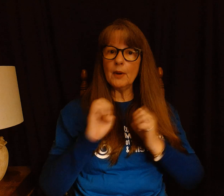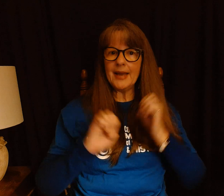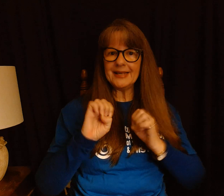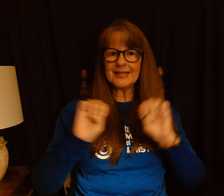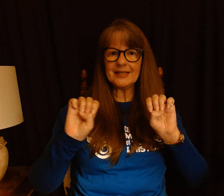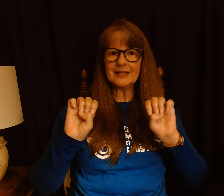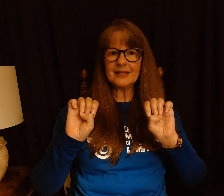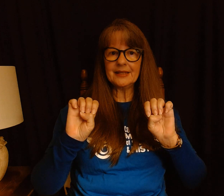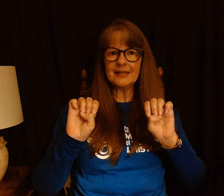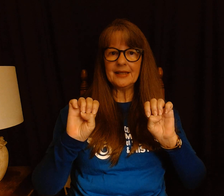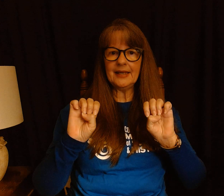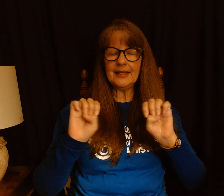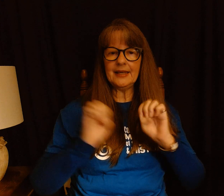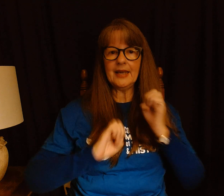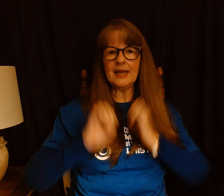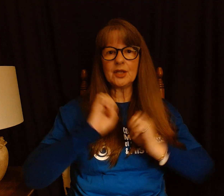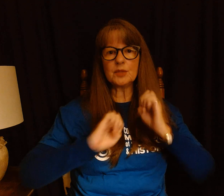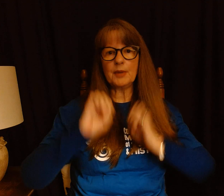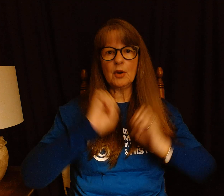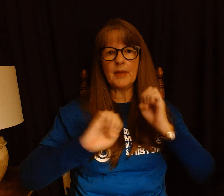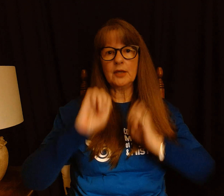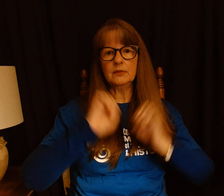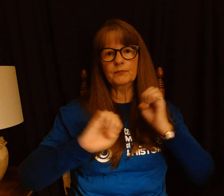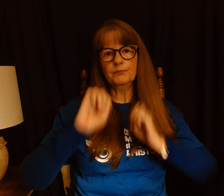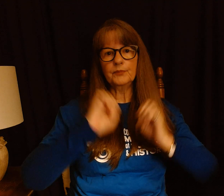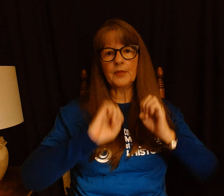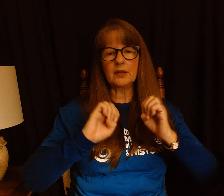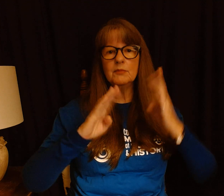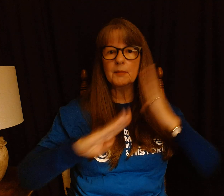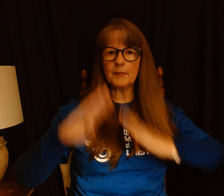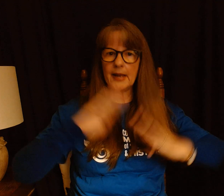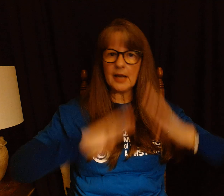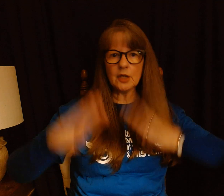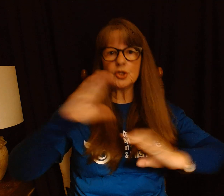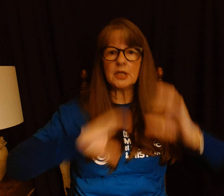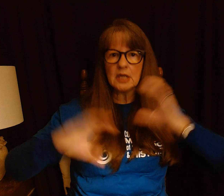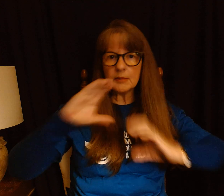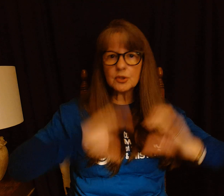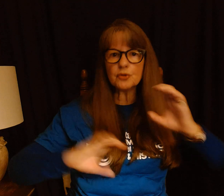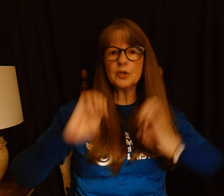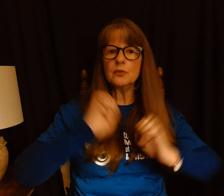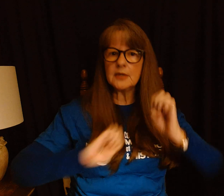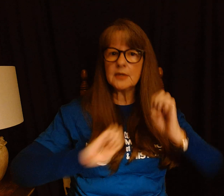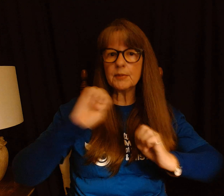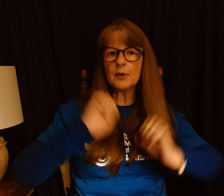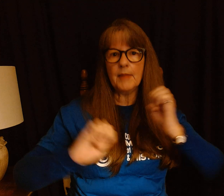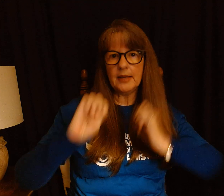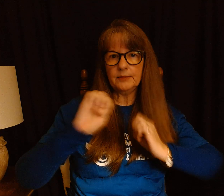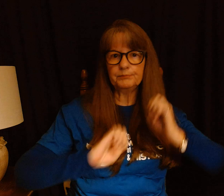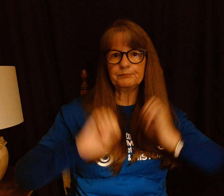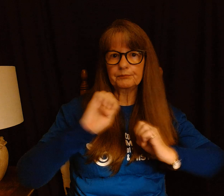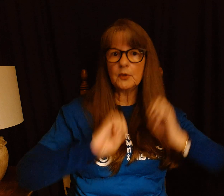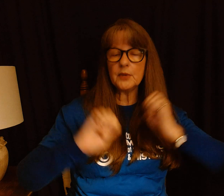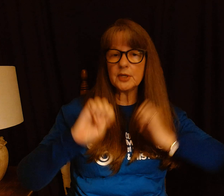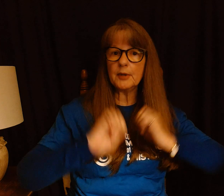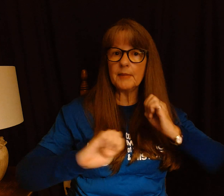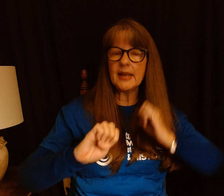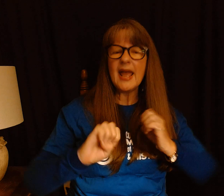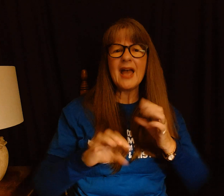experiment, and experiment. Like, you remember biology and chemistry, you experiment. You experiment and find